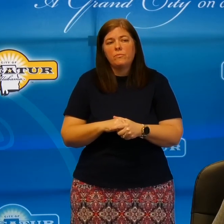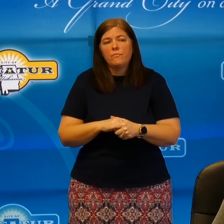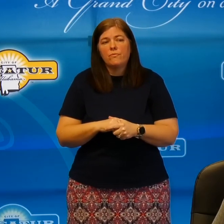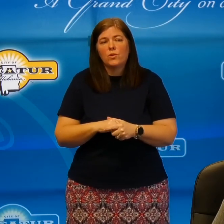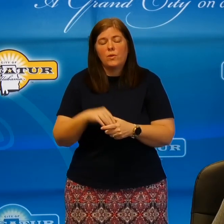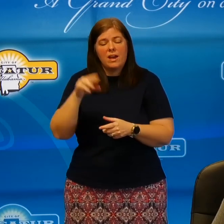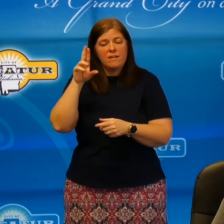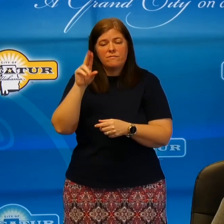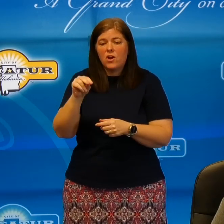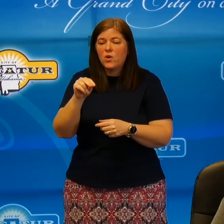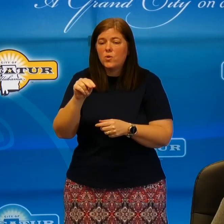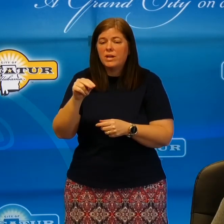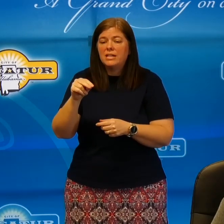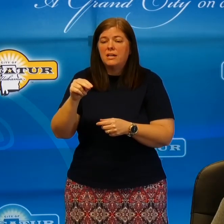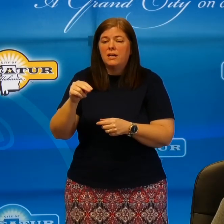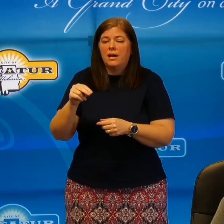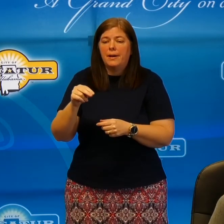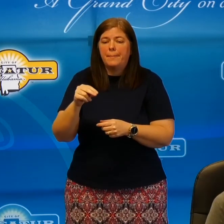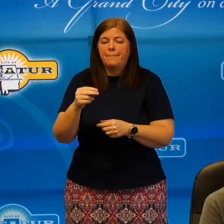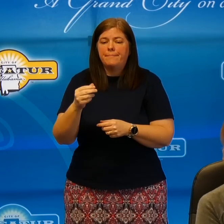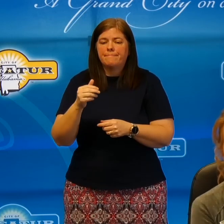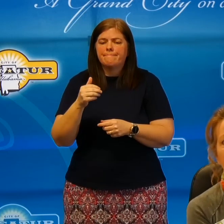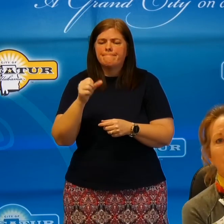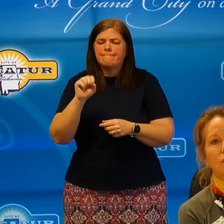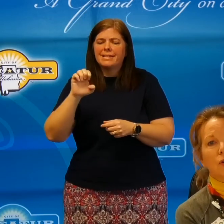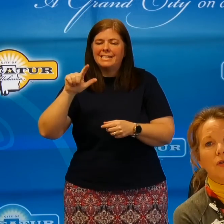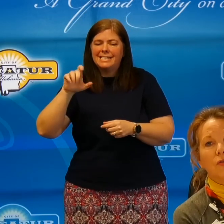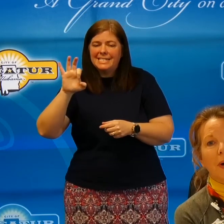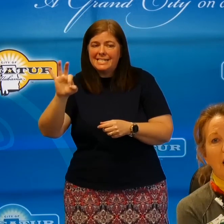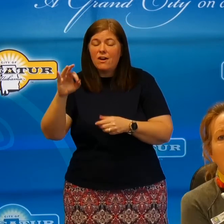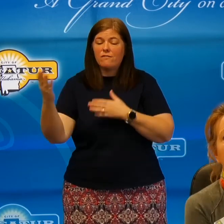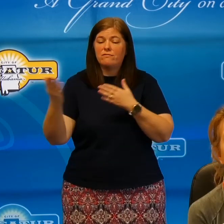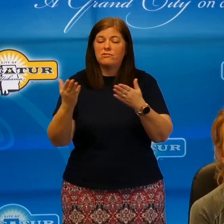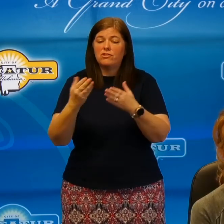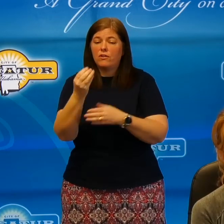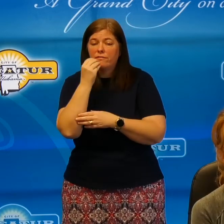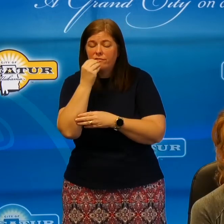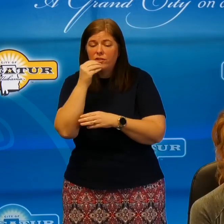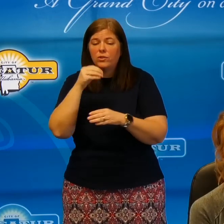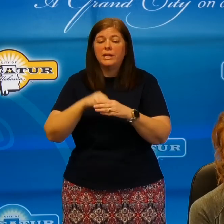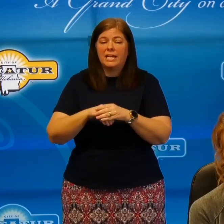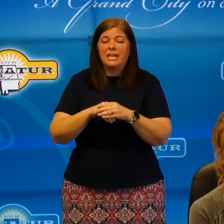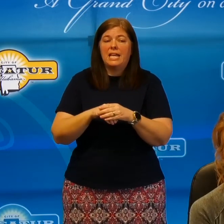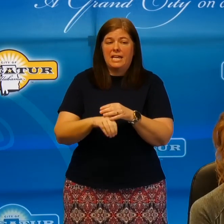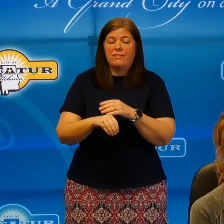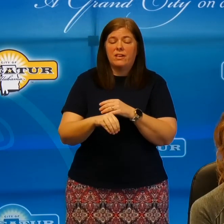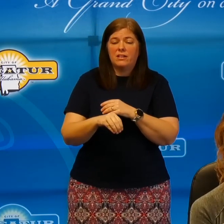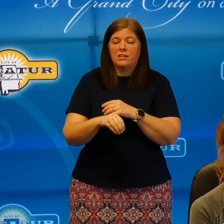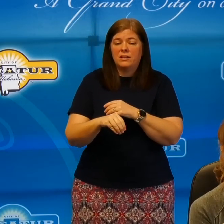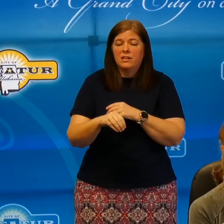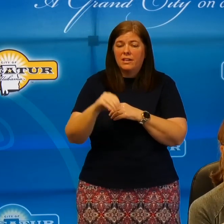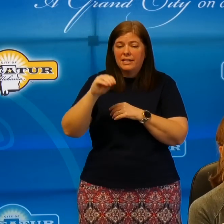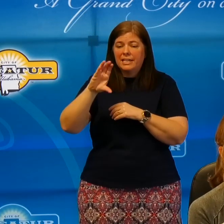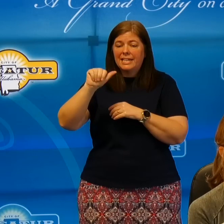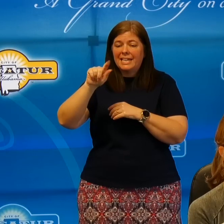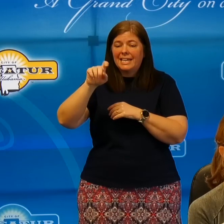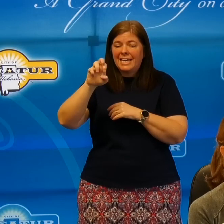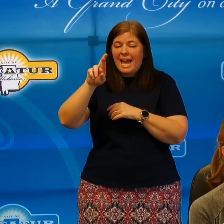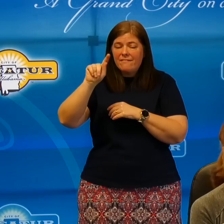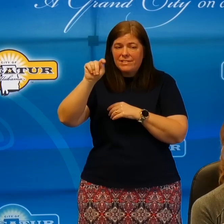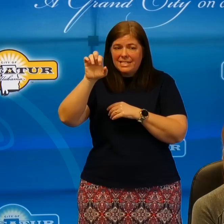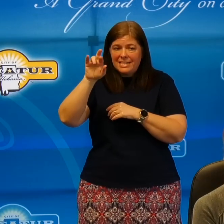no self-serve food in the cafeteria. Everything is either served by a cafeteria worker